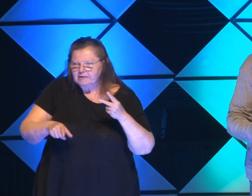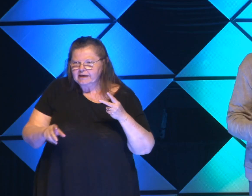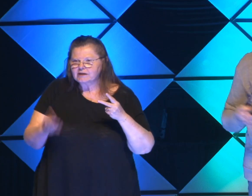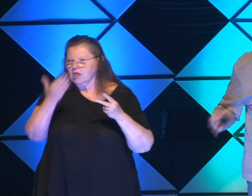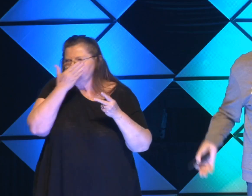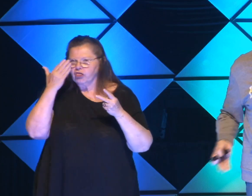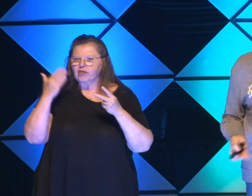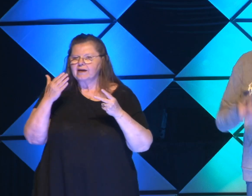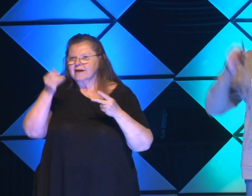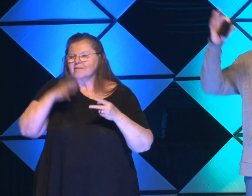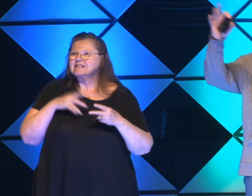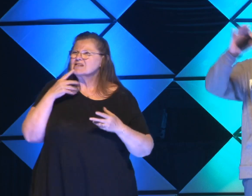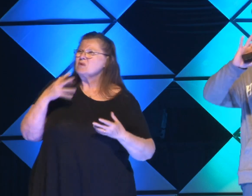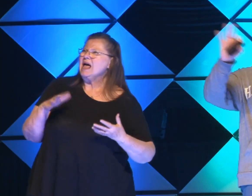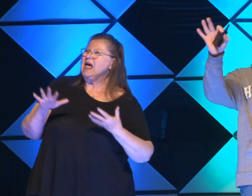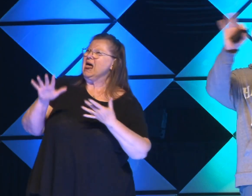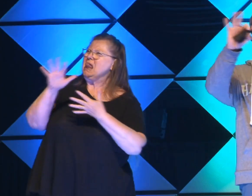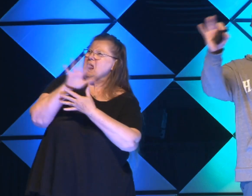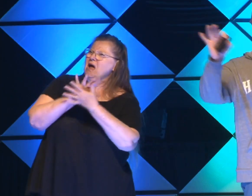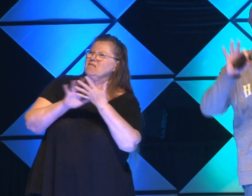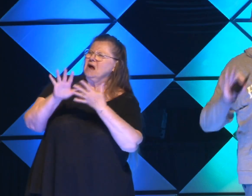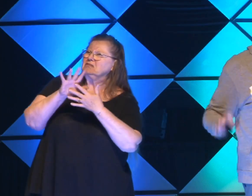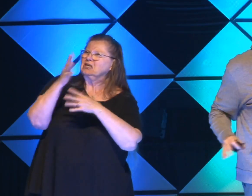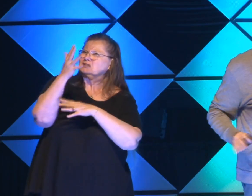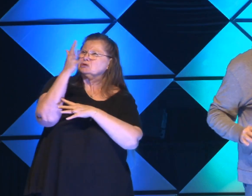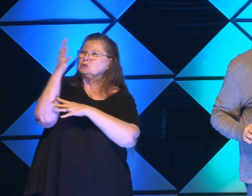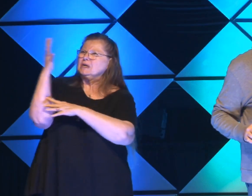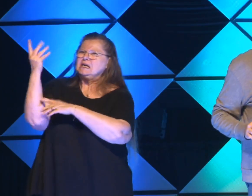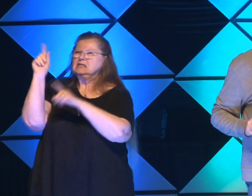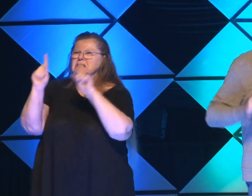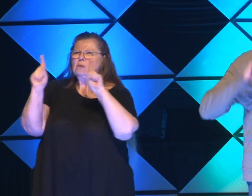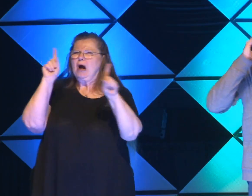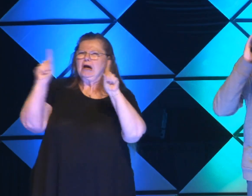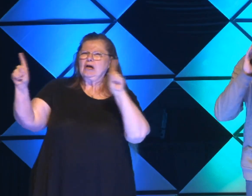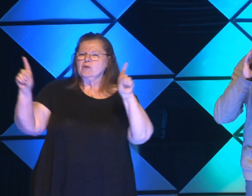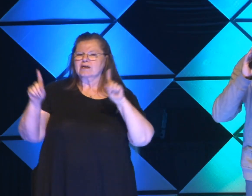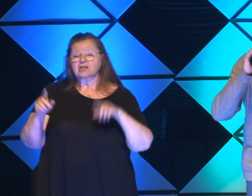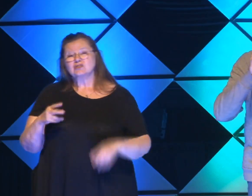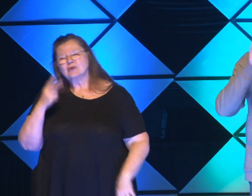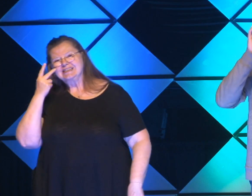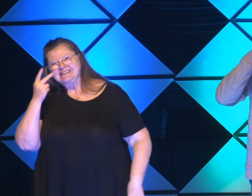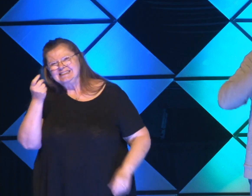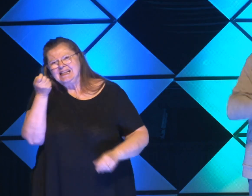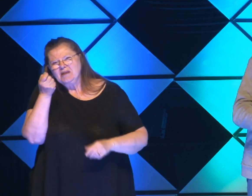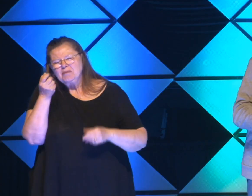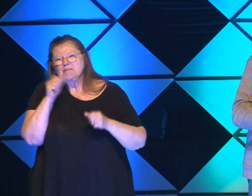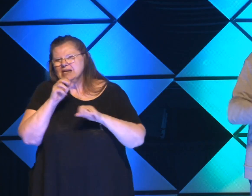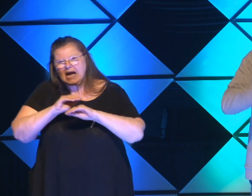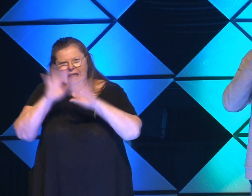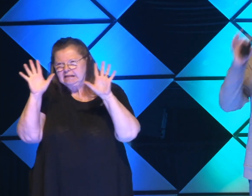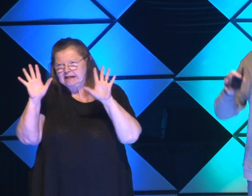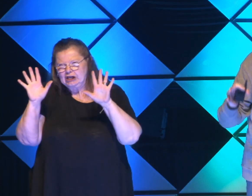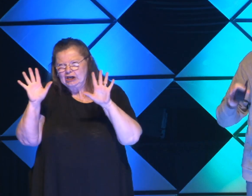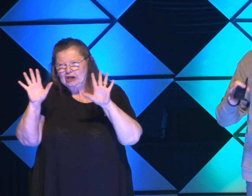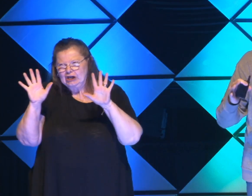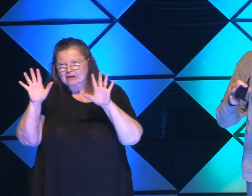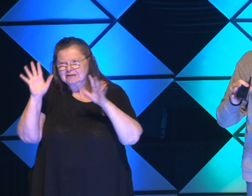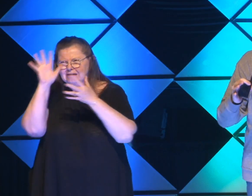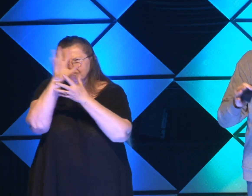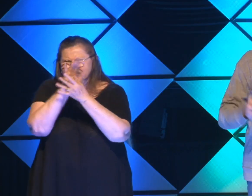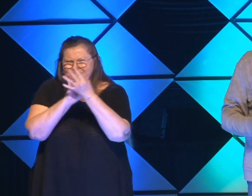"Can you see?" And the man says, "Well, it's kind of like trees walking around." So he can see, but it's unclear what he's